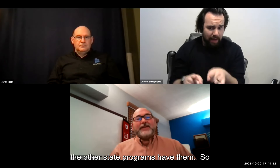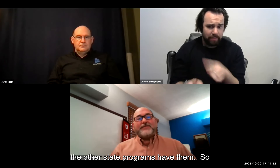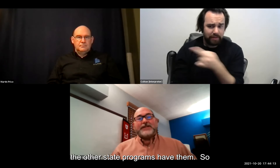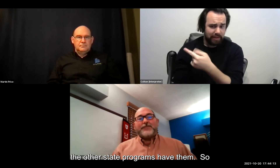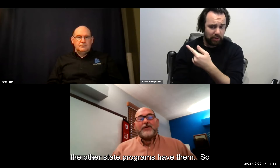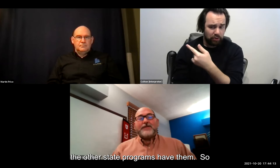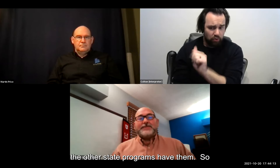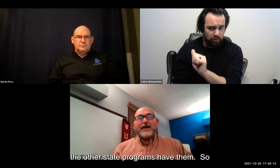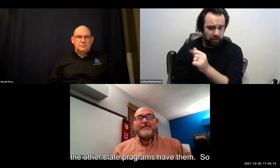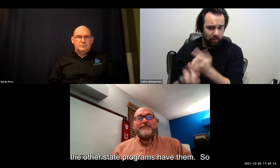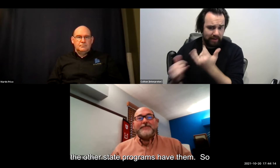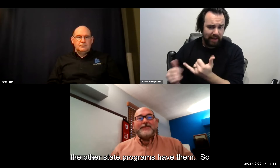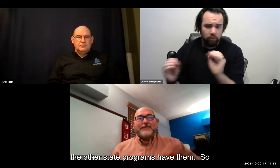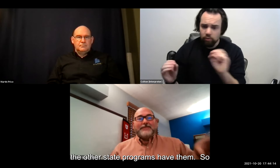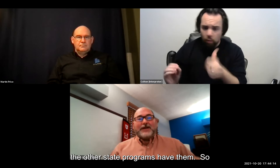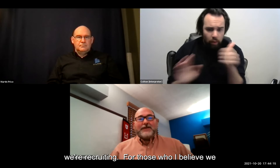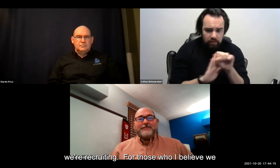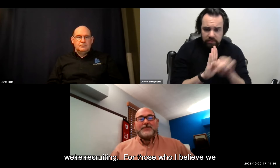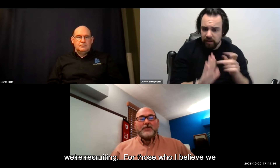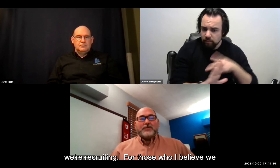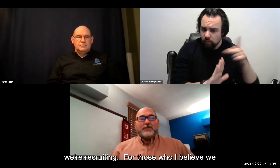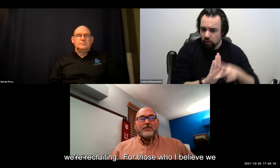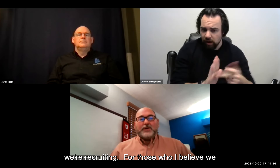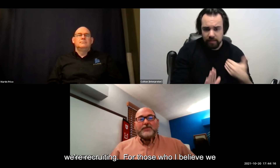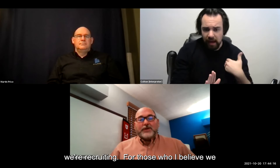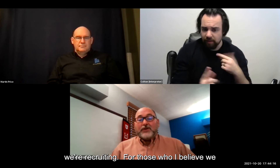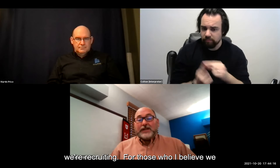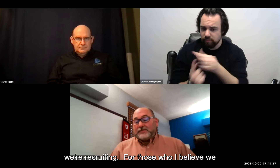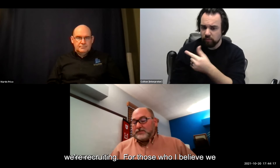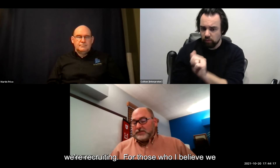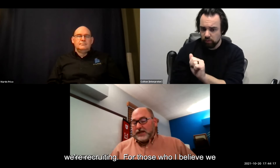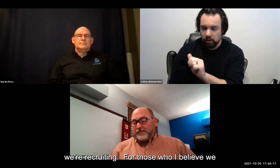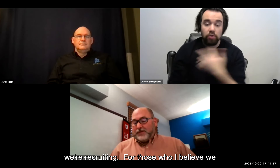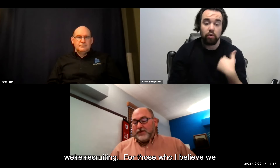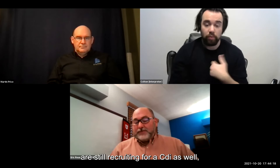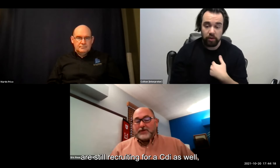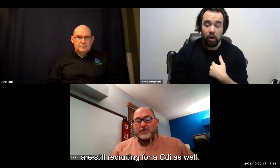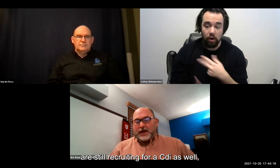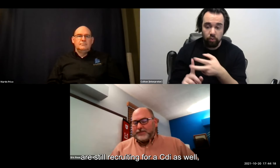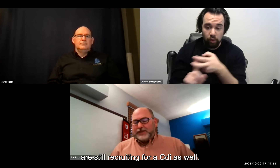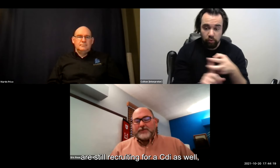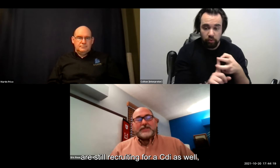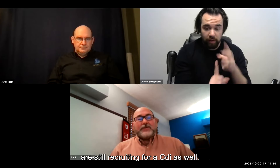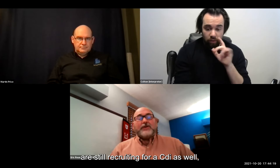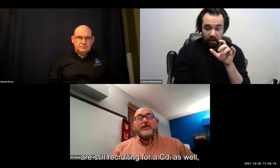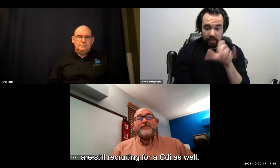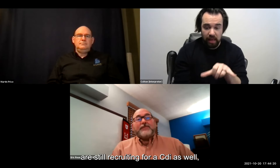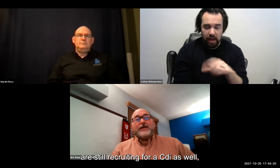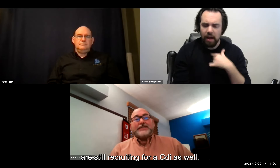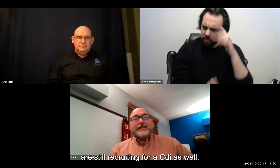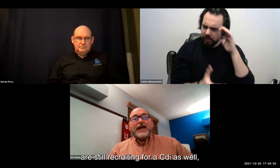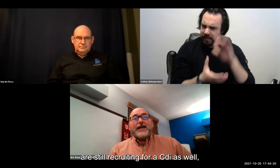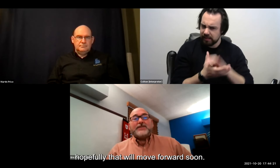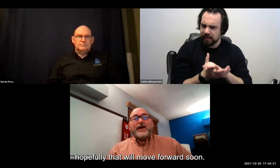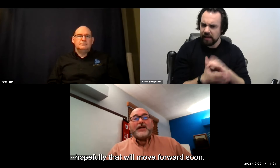now. None of the other state programs have them. So we're recruiting For those where I believe we're still recruiting for